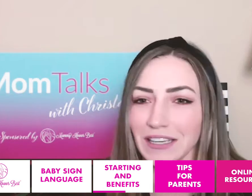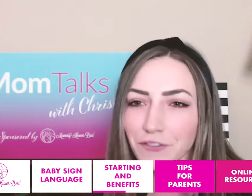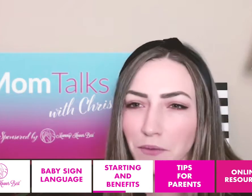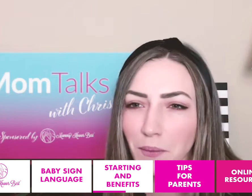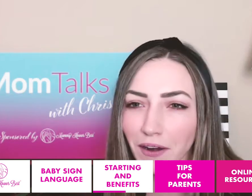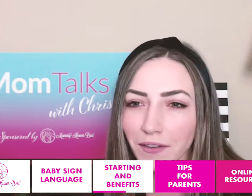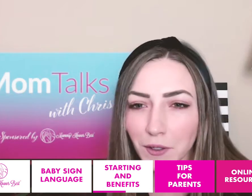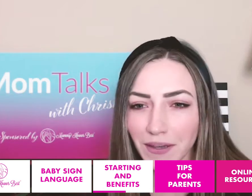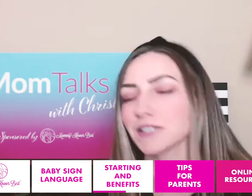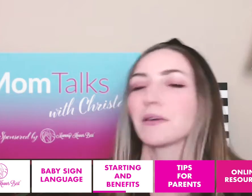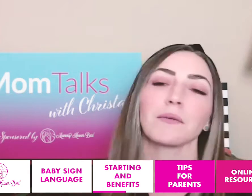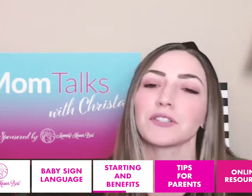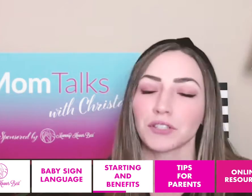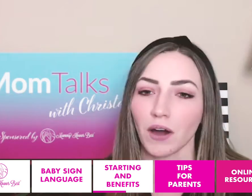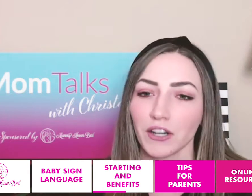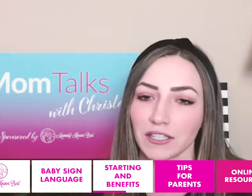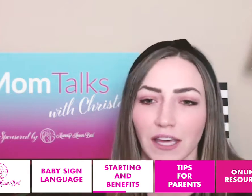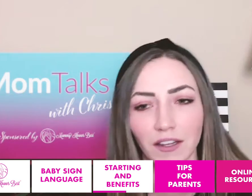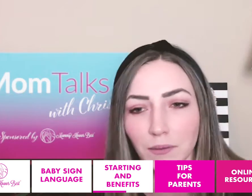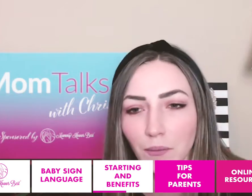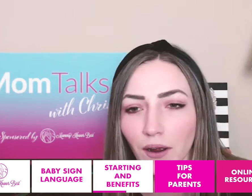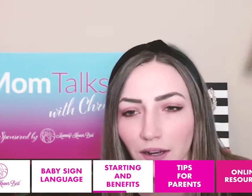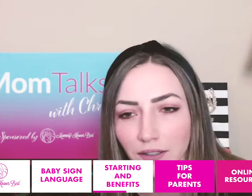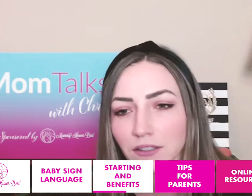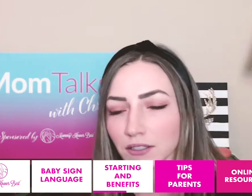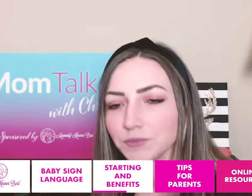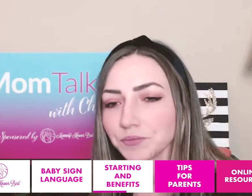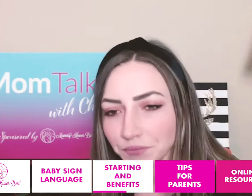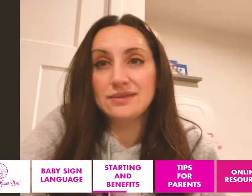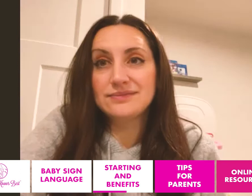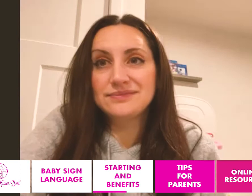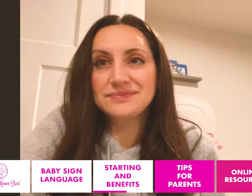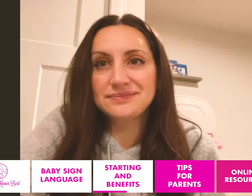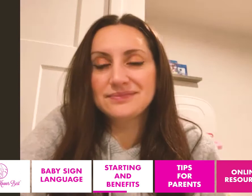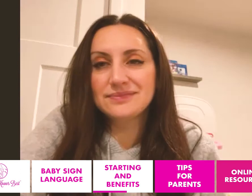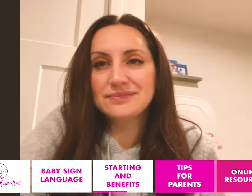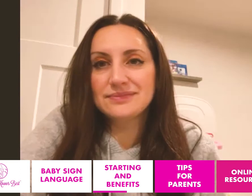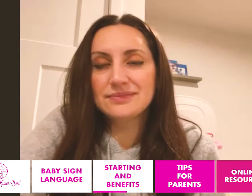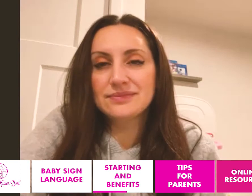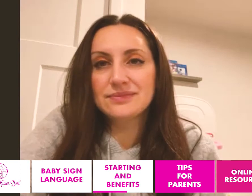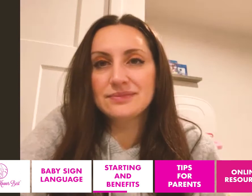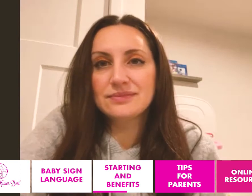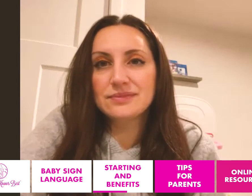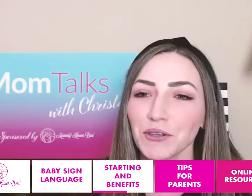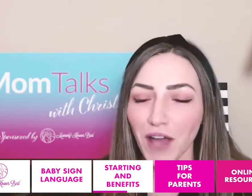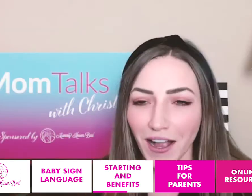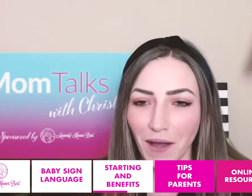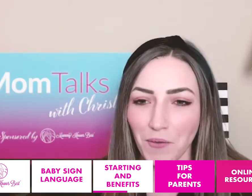from the parent a little bit to be able to understand a little bit more. Yeah. Awesome. So you talk about one of the